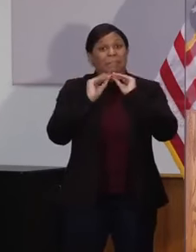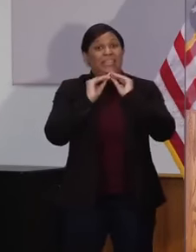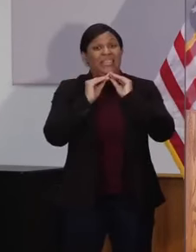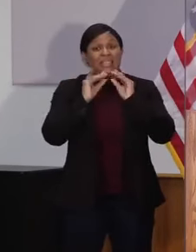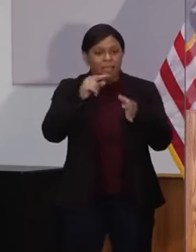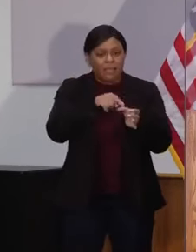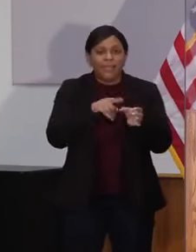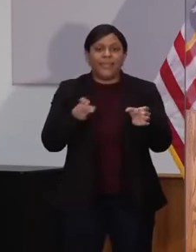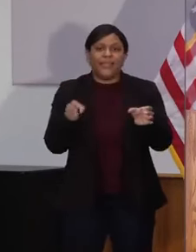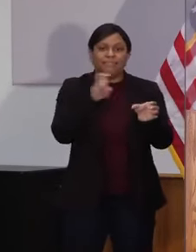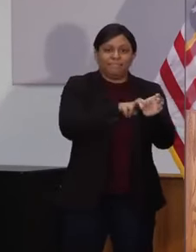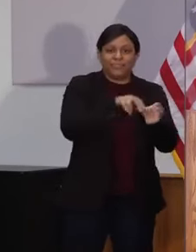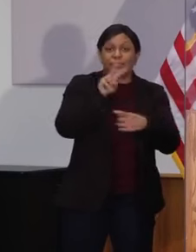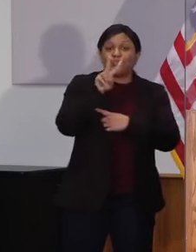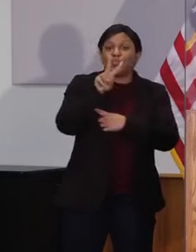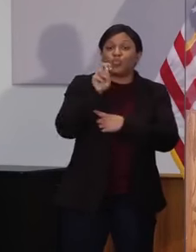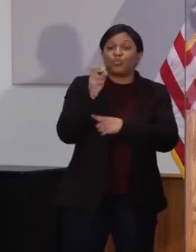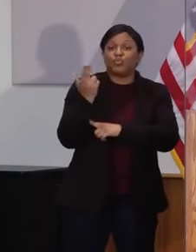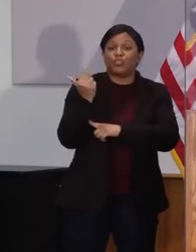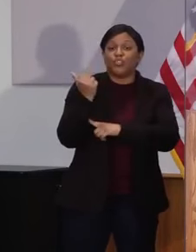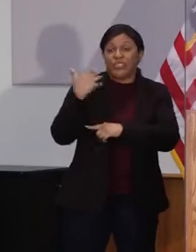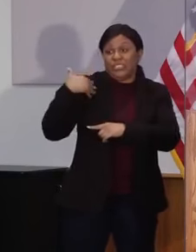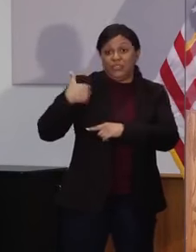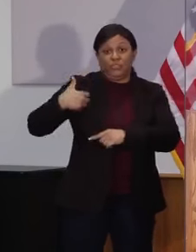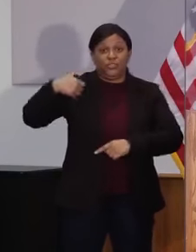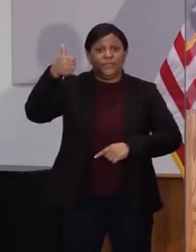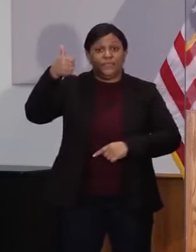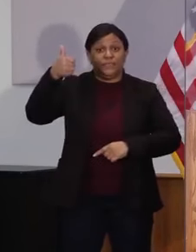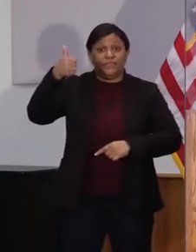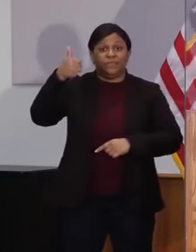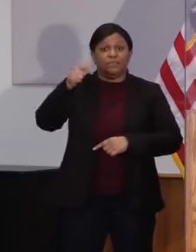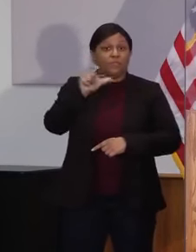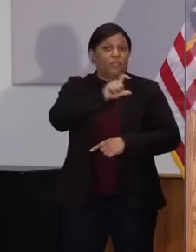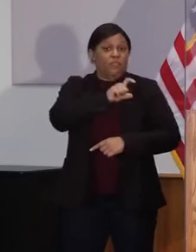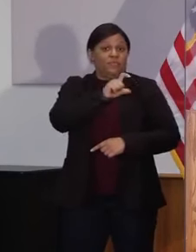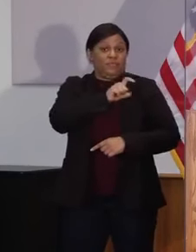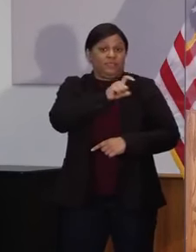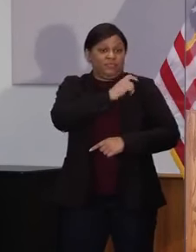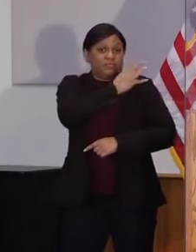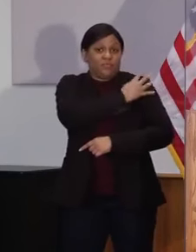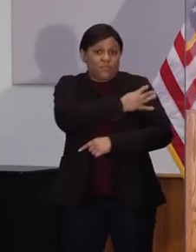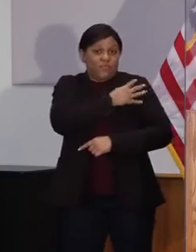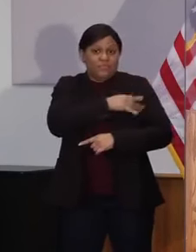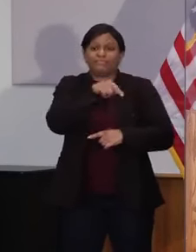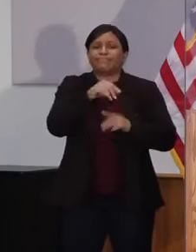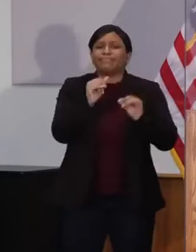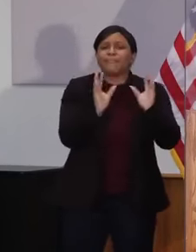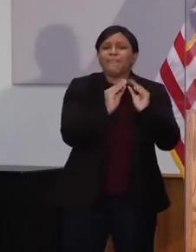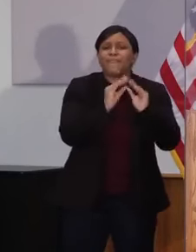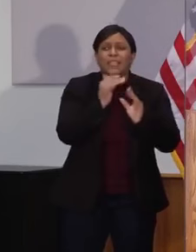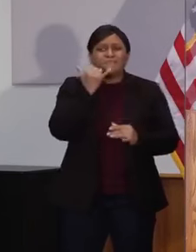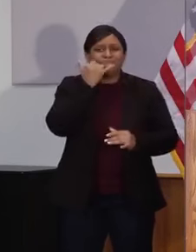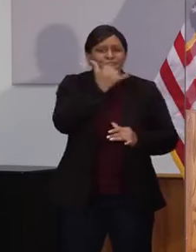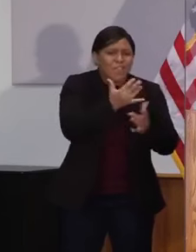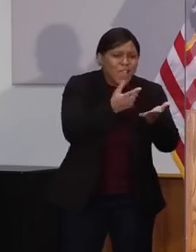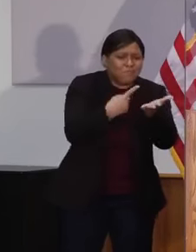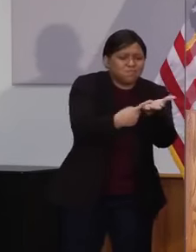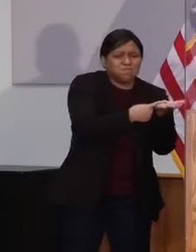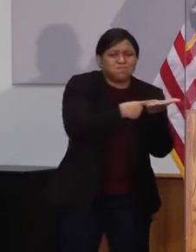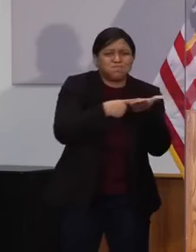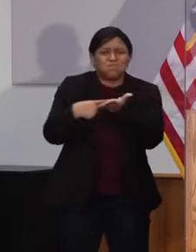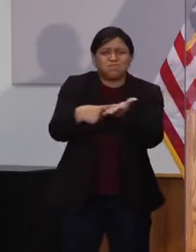213 CLEOs, chief law enforcement officers, on a conference call as we brief them on the unified command